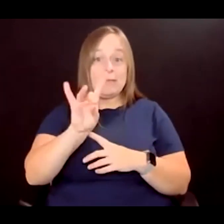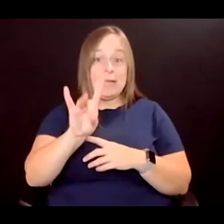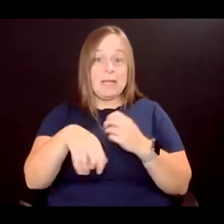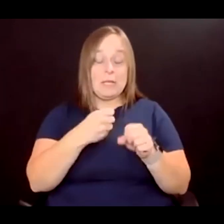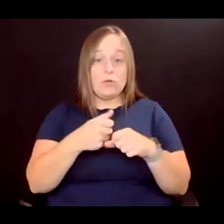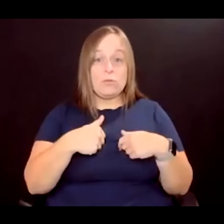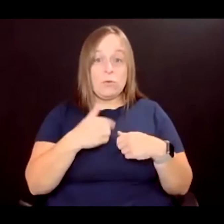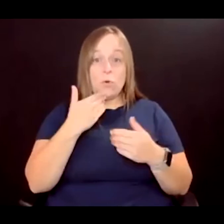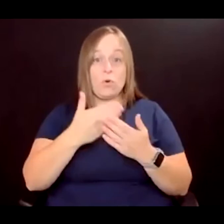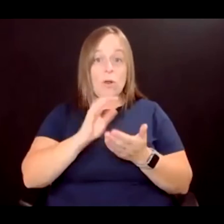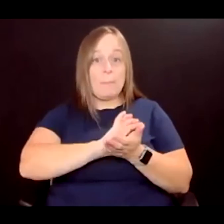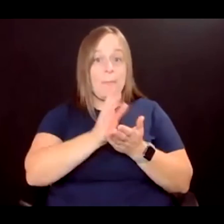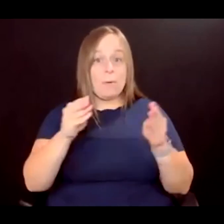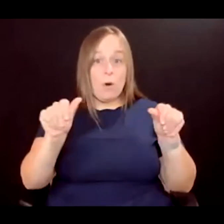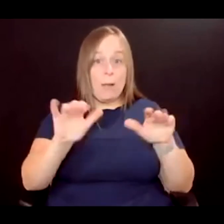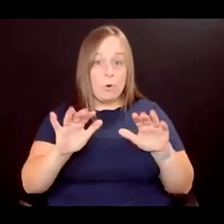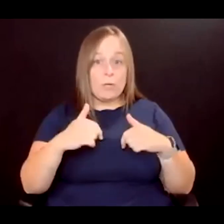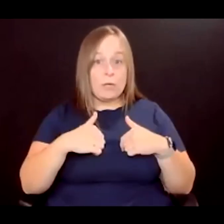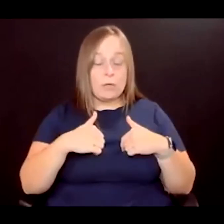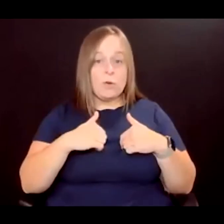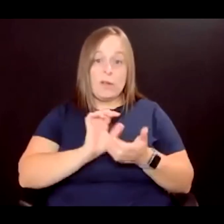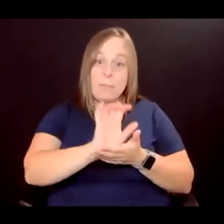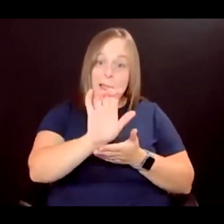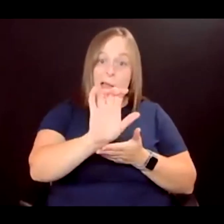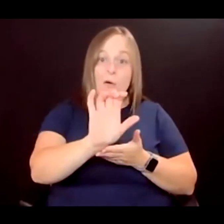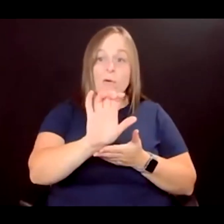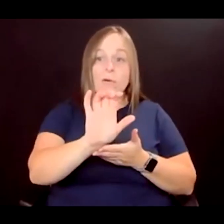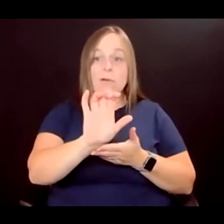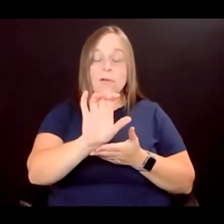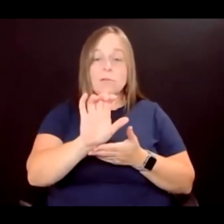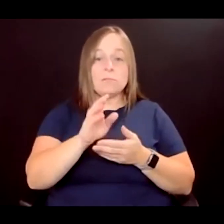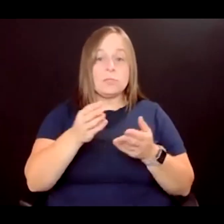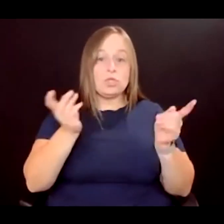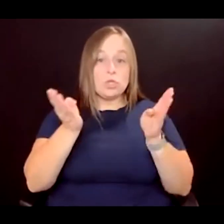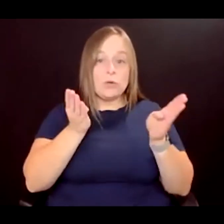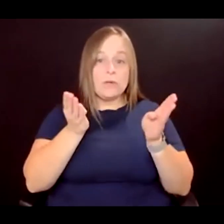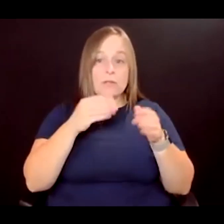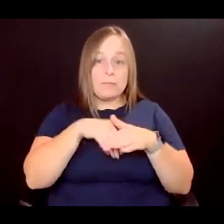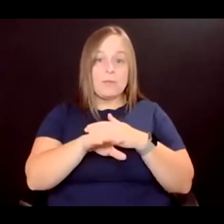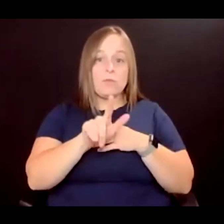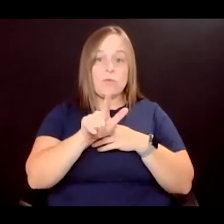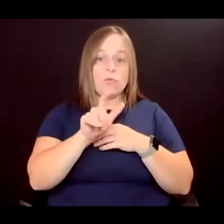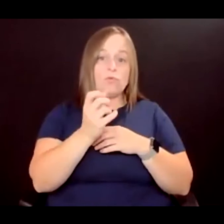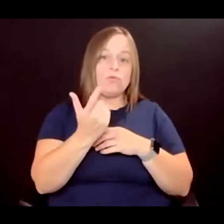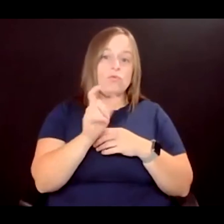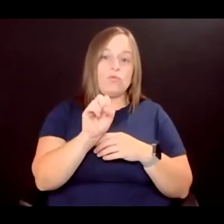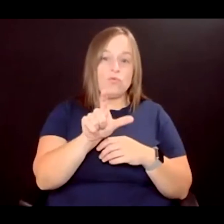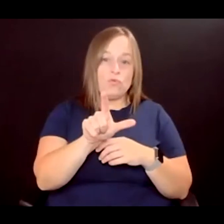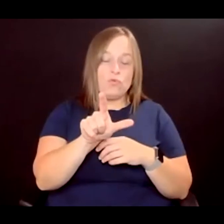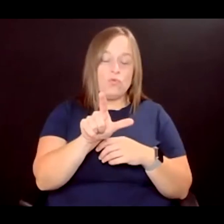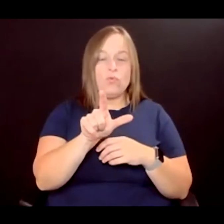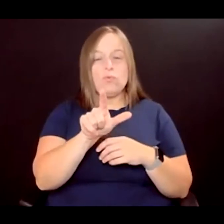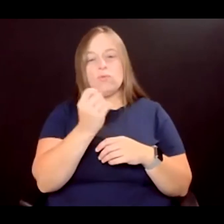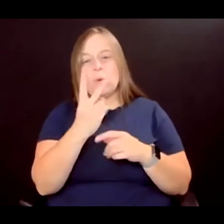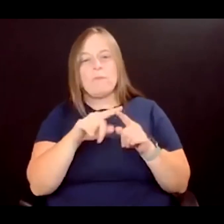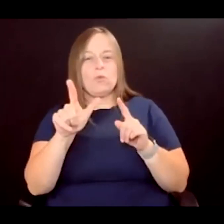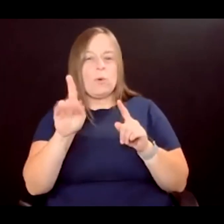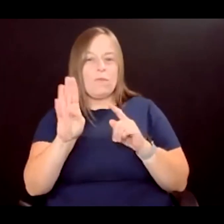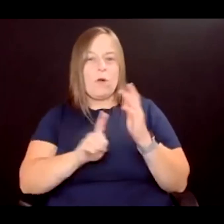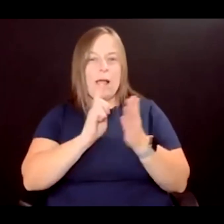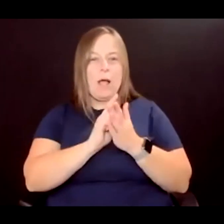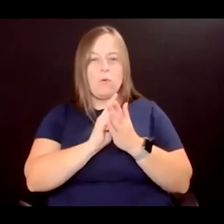Albany, especially because we only get so many nice days up here in the Northeast. There should be